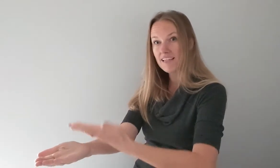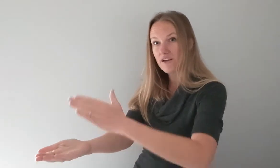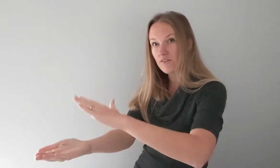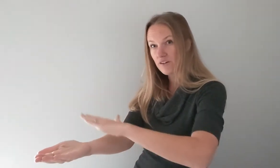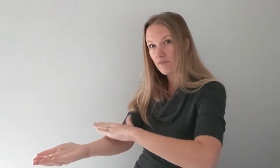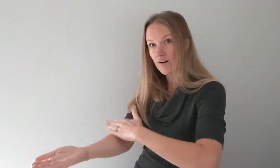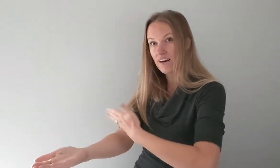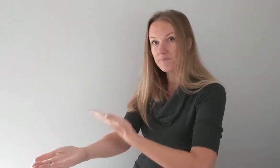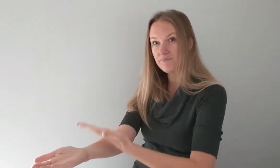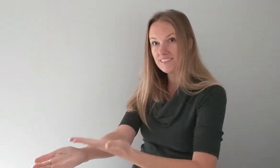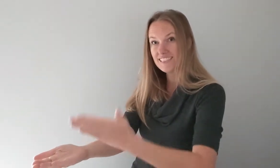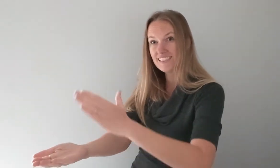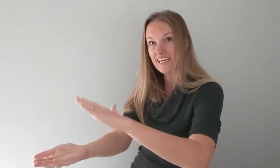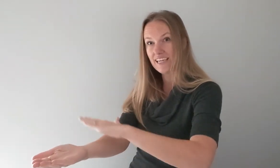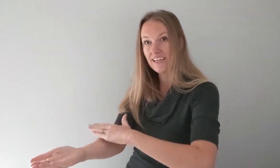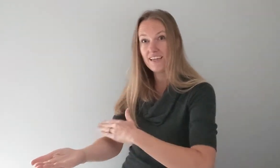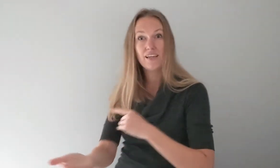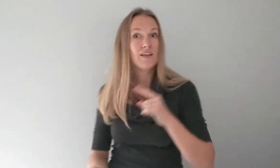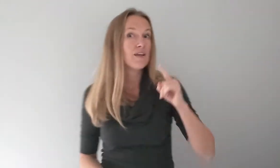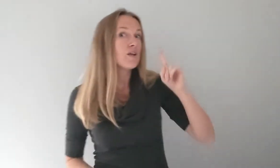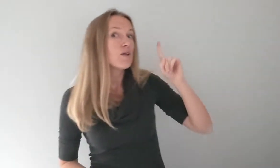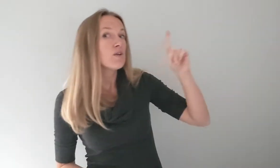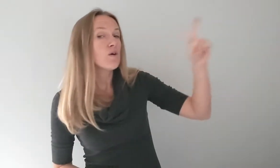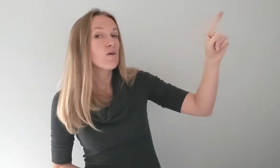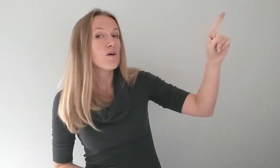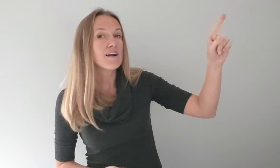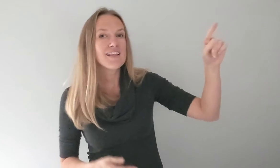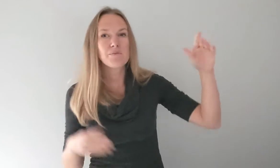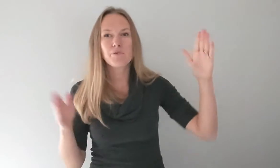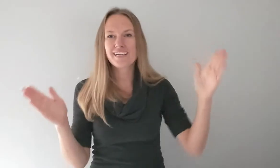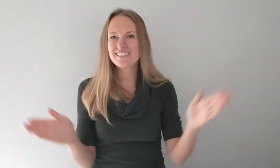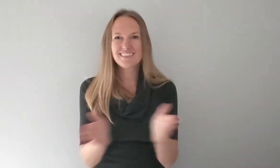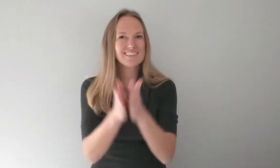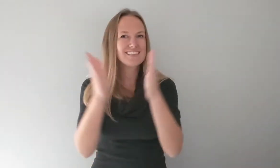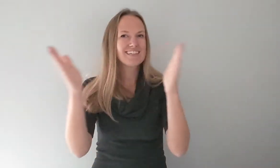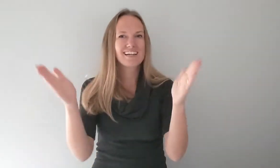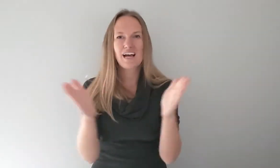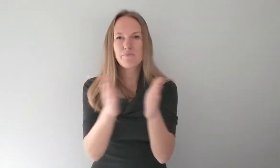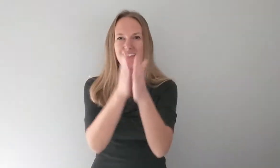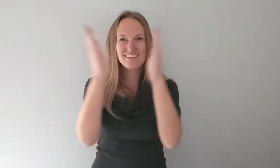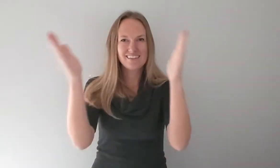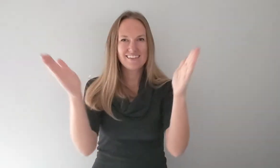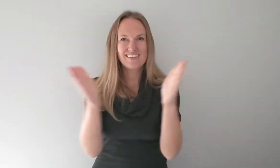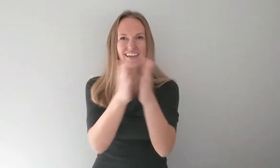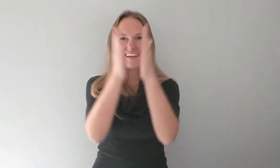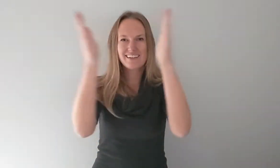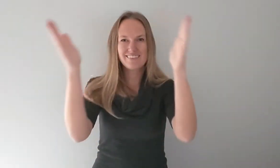over your forearm to sing your, and then praises, clapping. Okay, kind of like